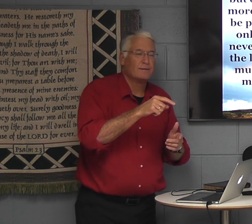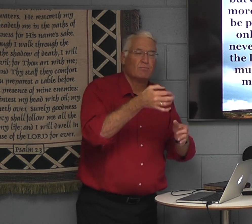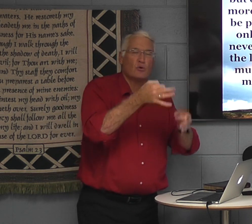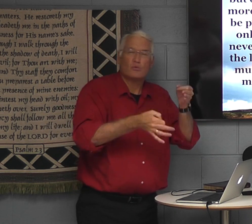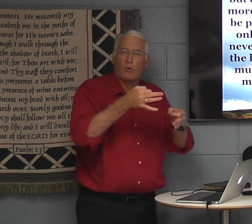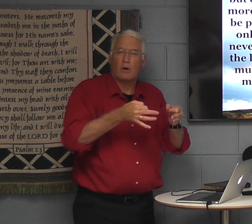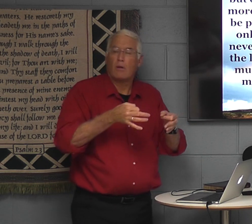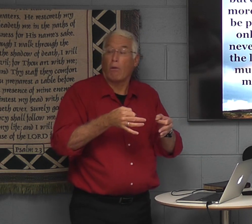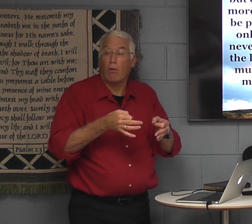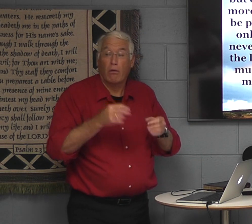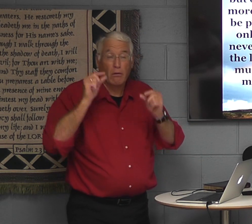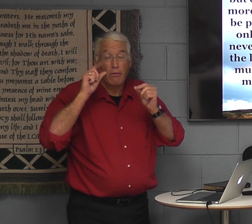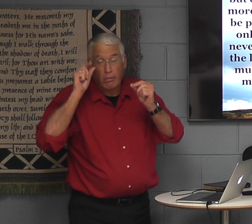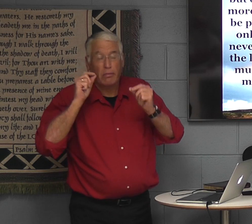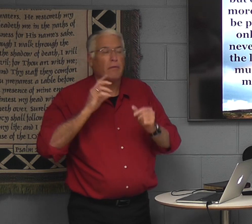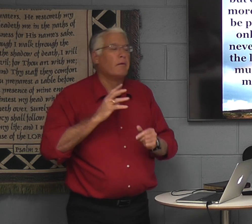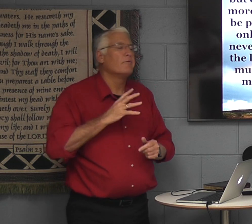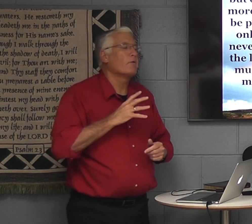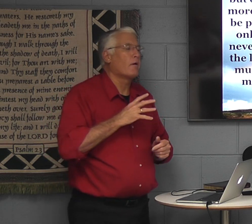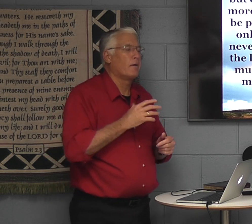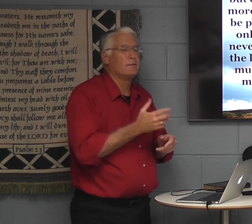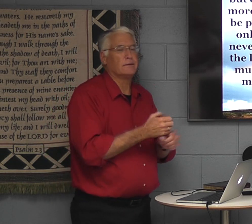life of someone who's judged